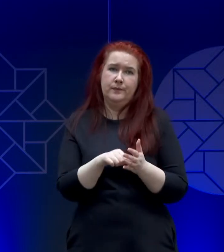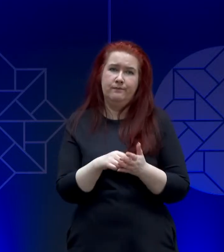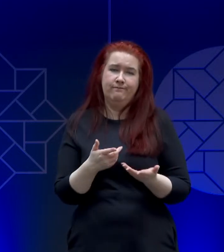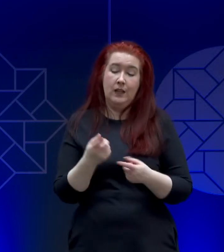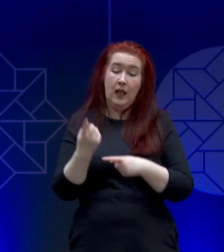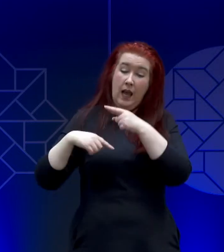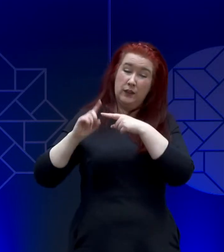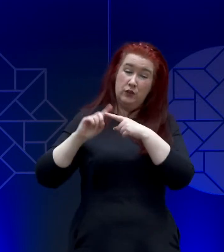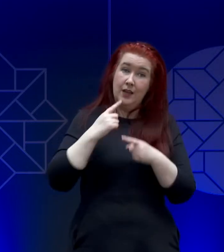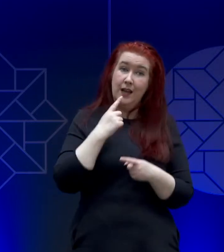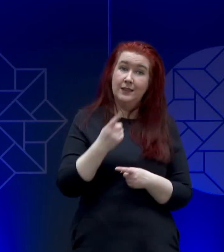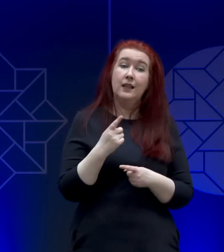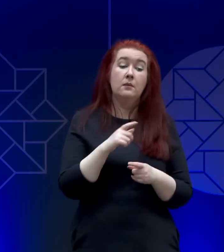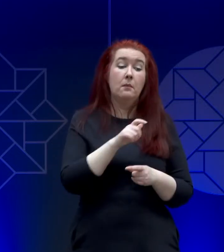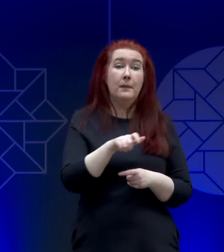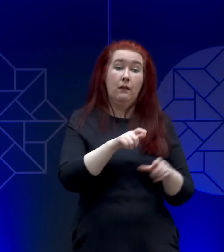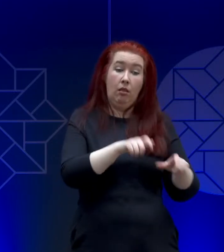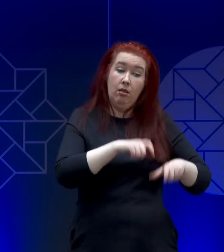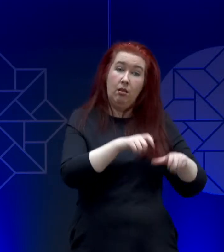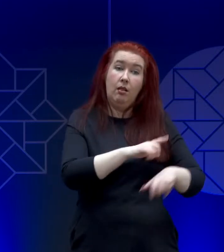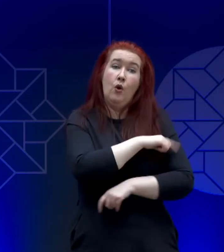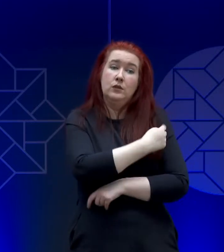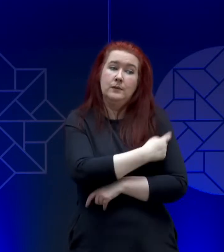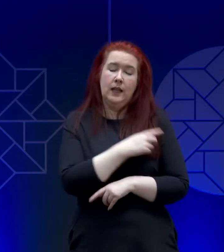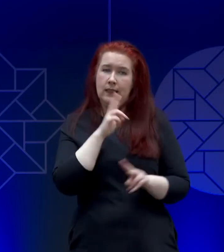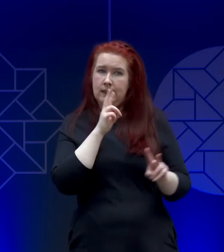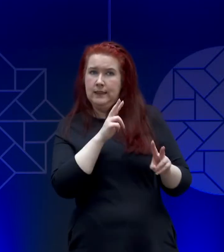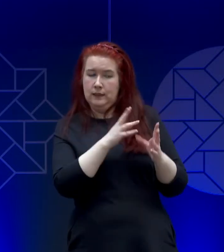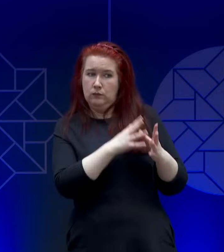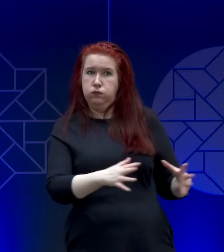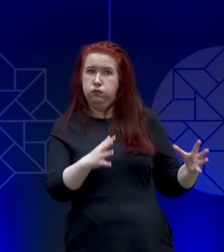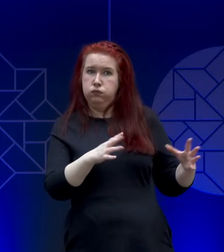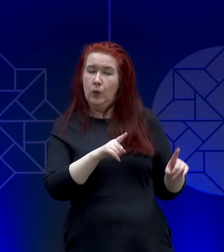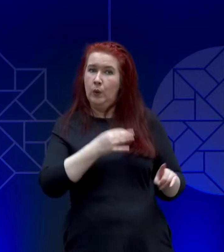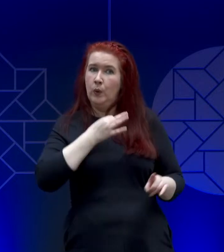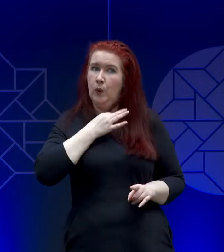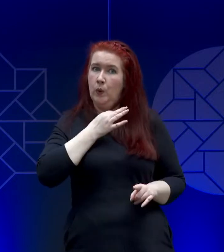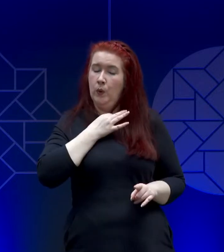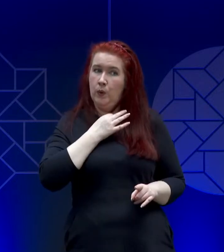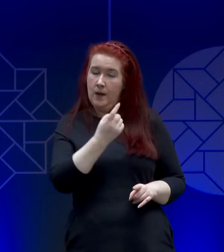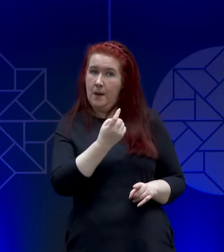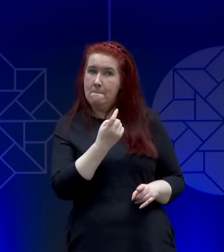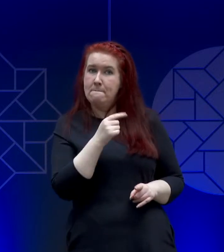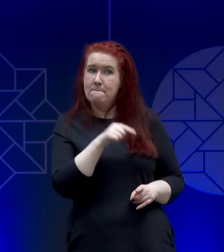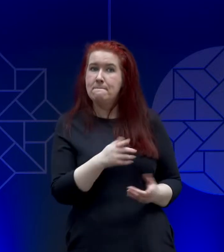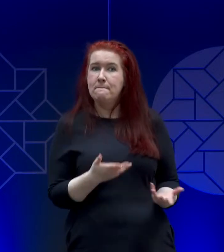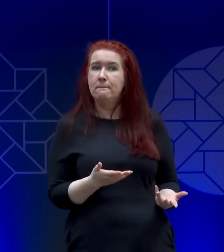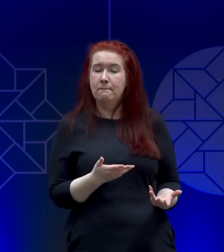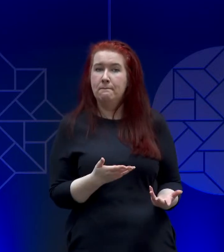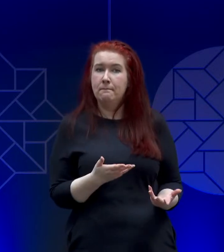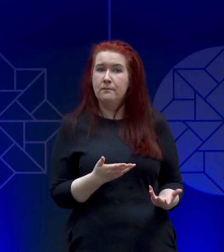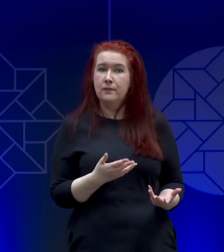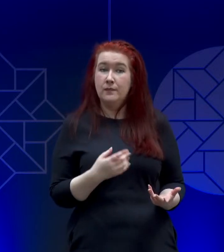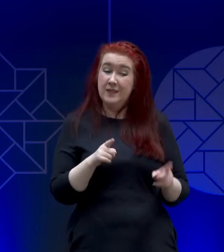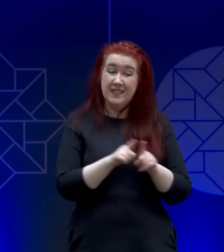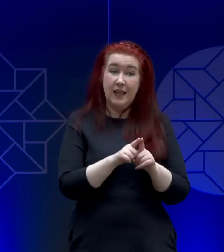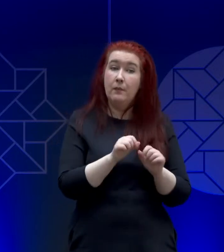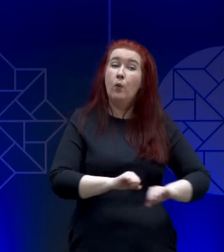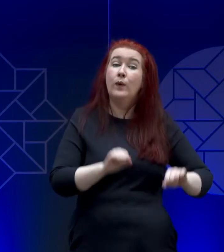delayed discharge as the canary in the coal mine of our National Health Service. I think of waiting times in much the same